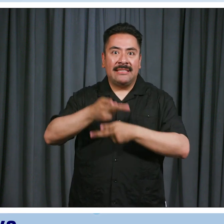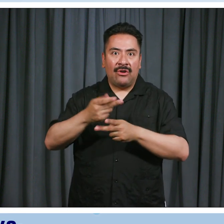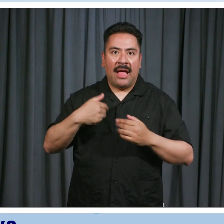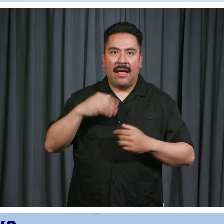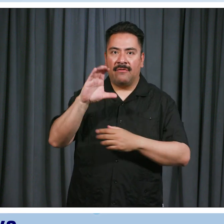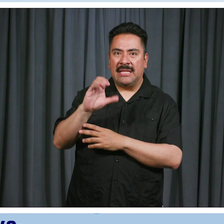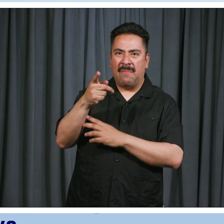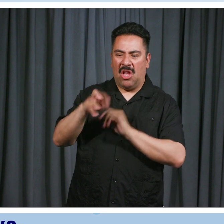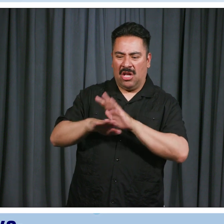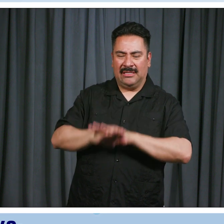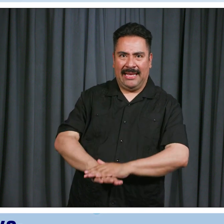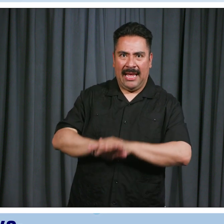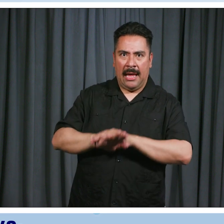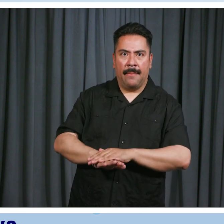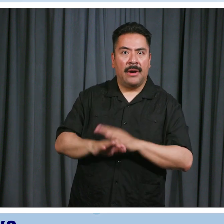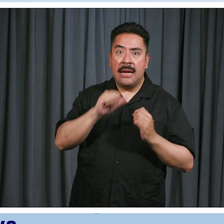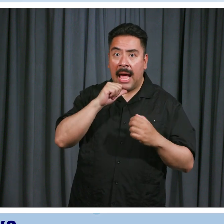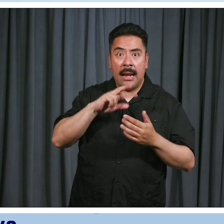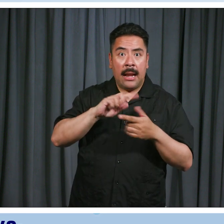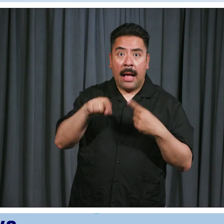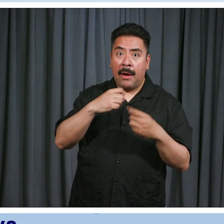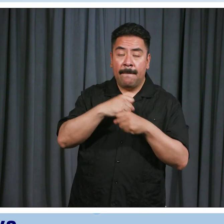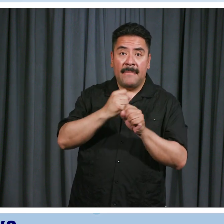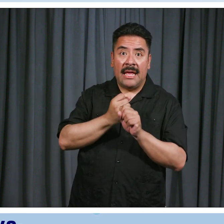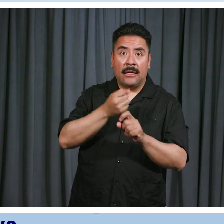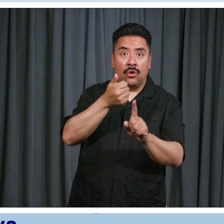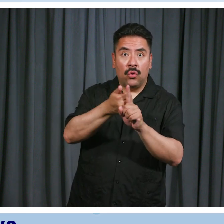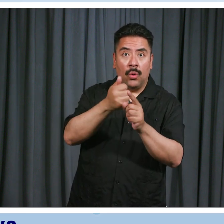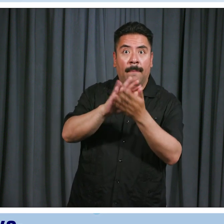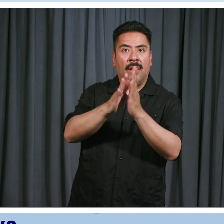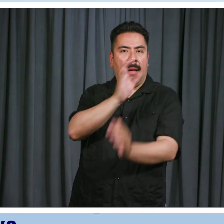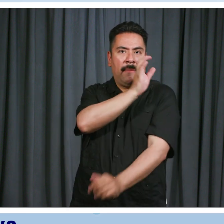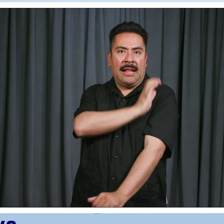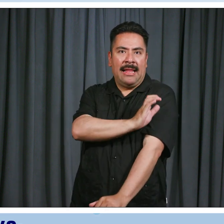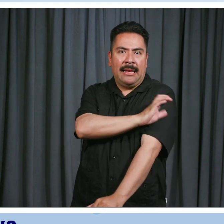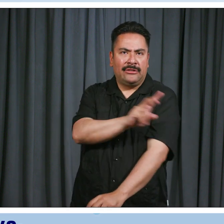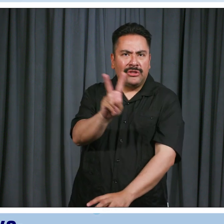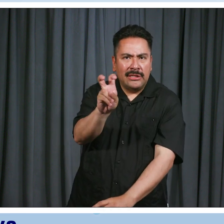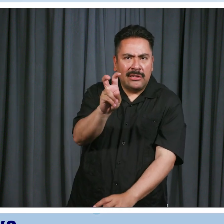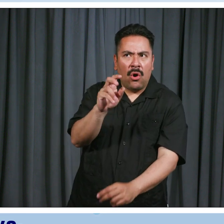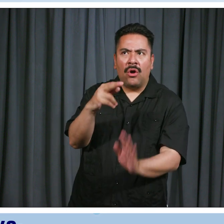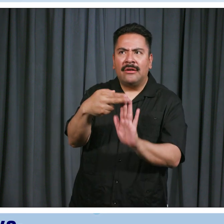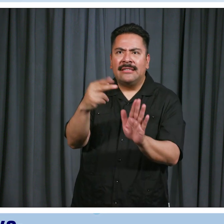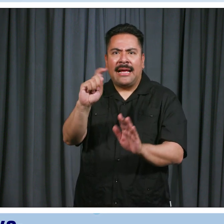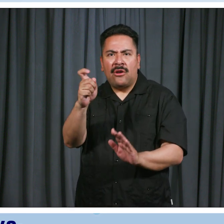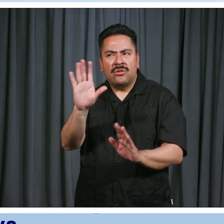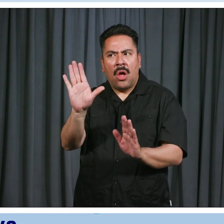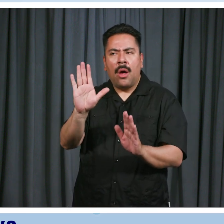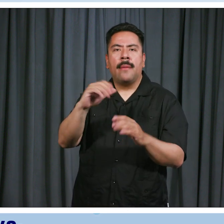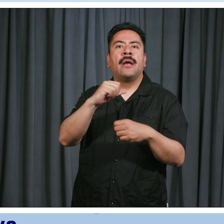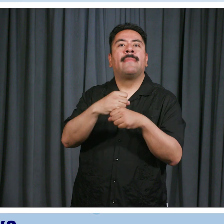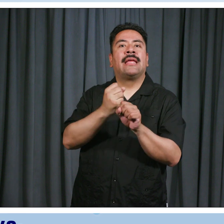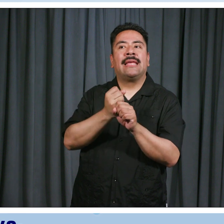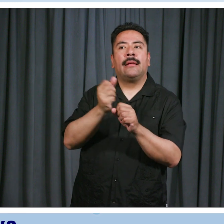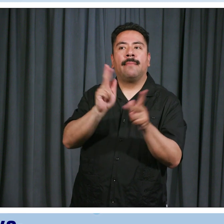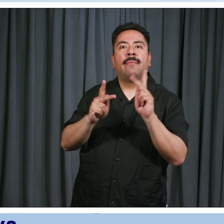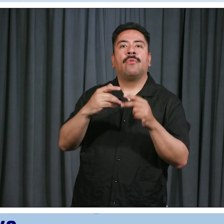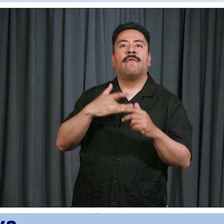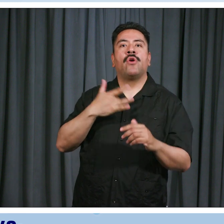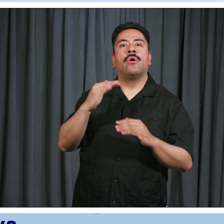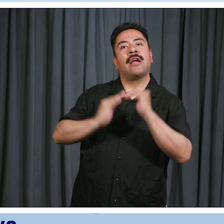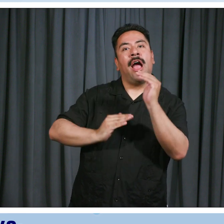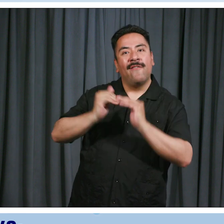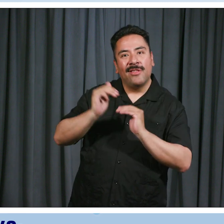about making folks clinicians or making sure that they can diagnose. It's helping us individually be comfortable working